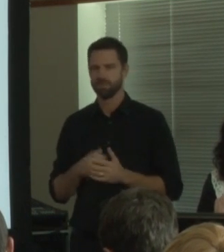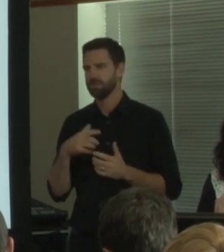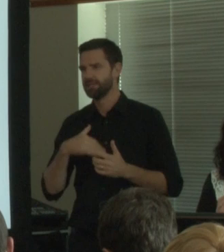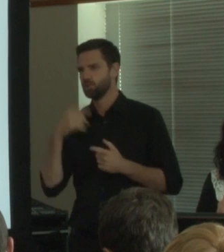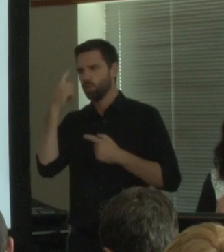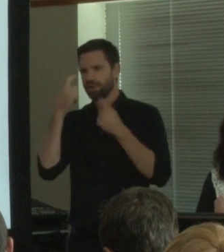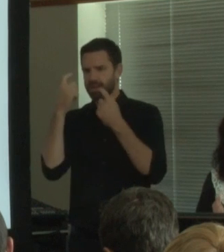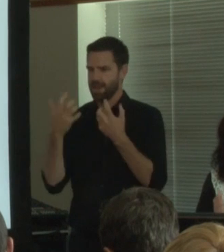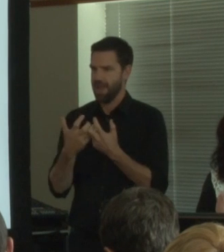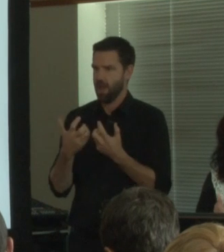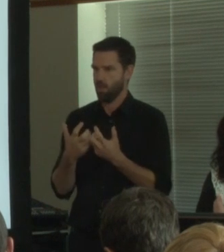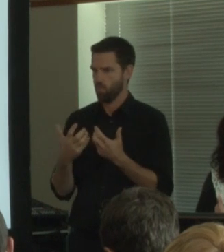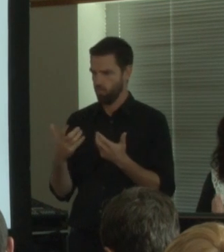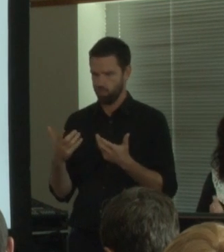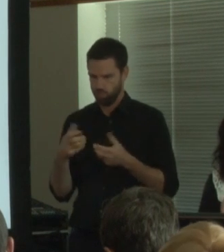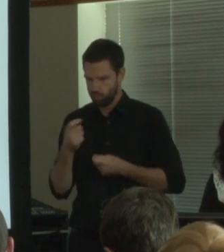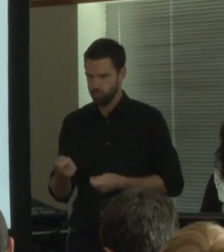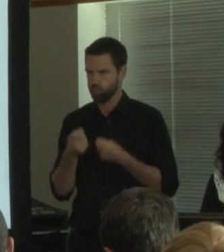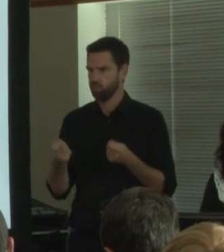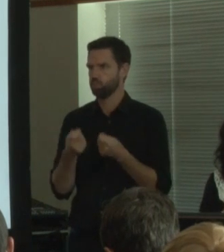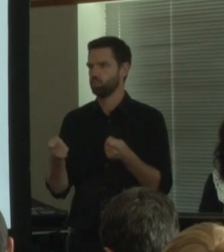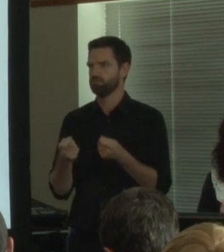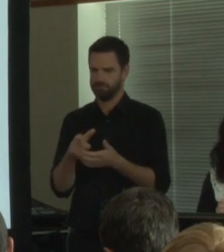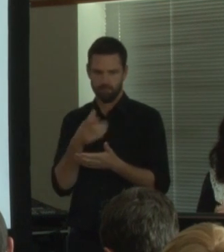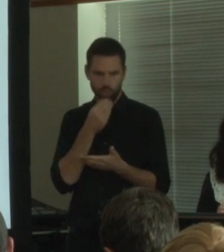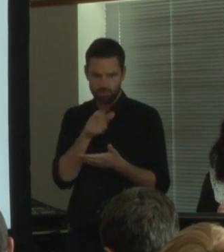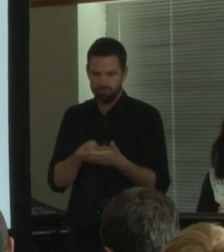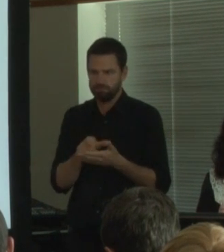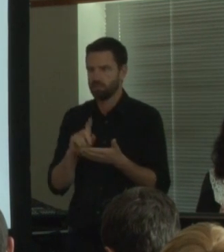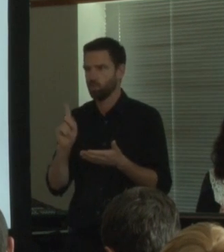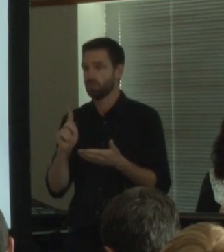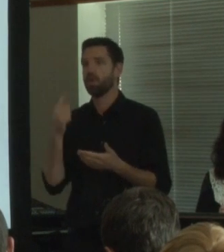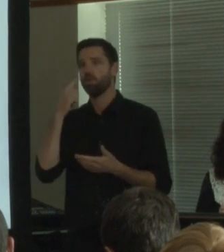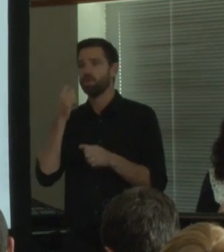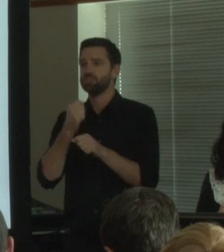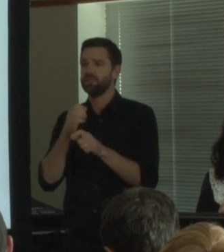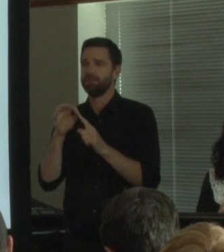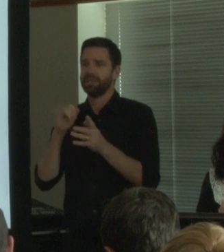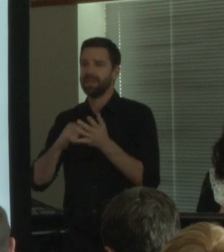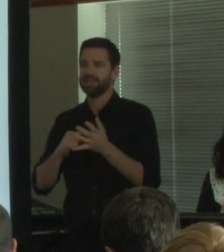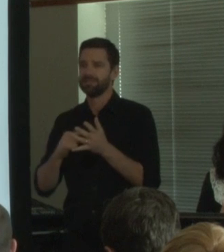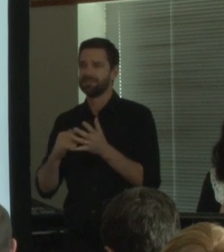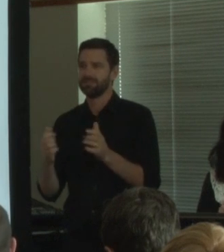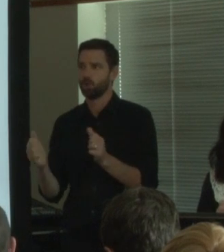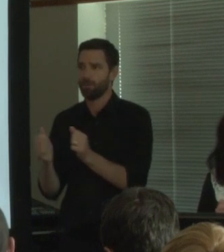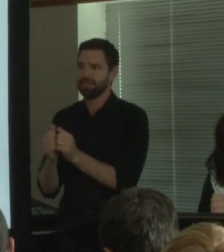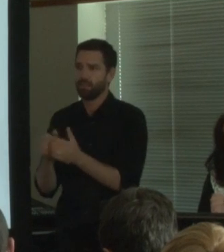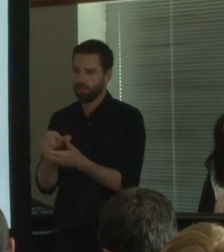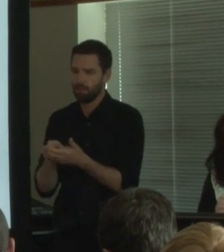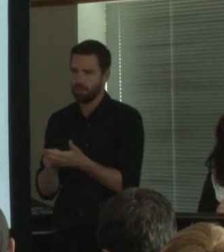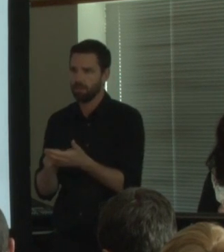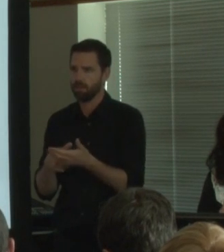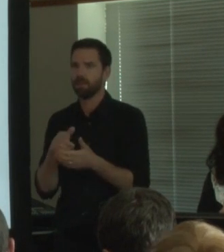about how we were going to do it and what we're going to do it with. I also considered GPS compatibility. Most users